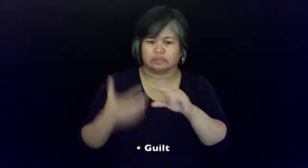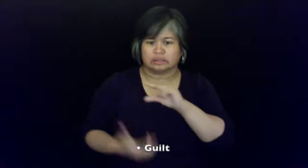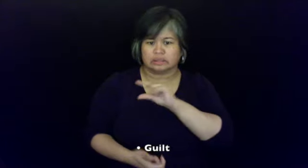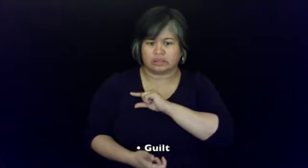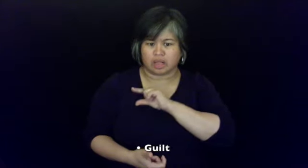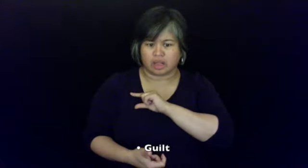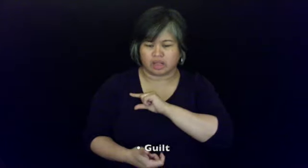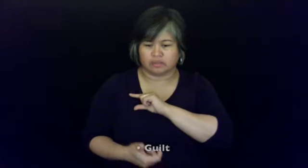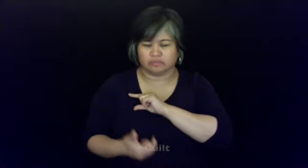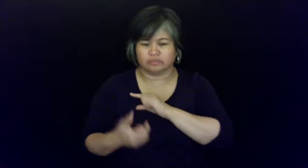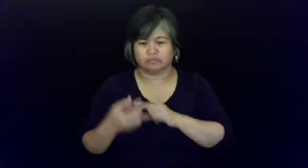guilt,